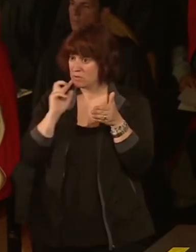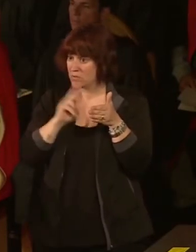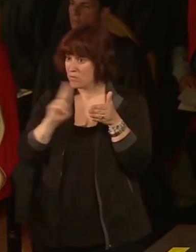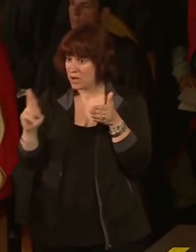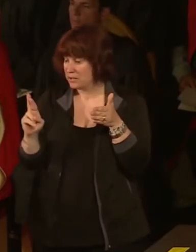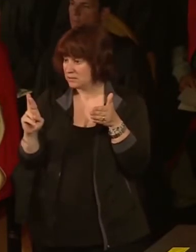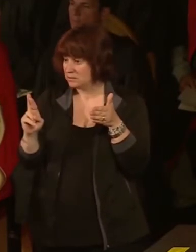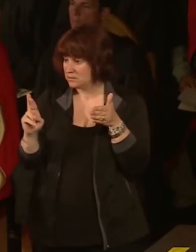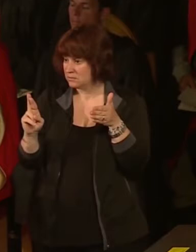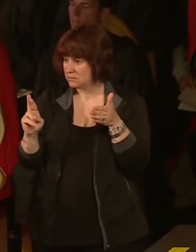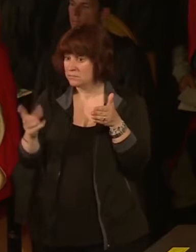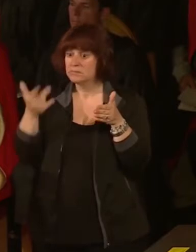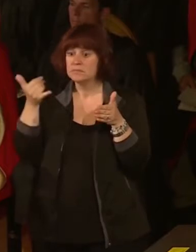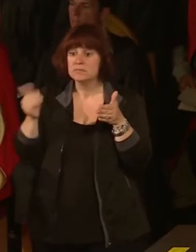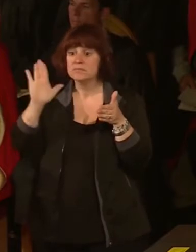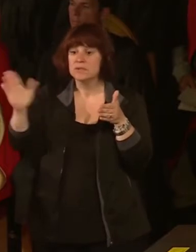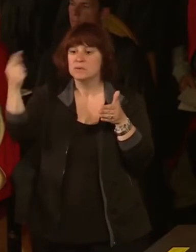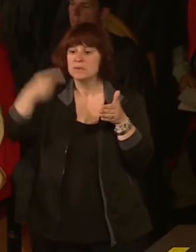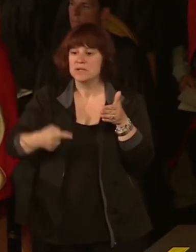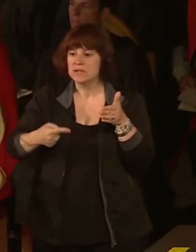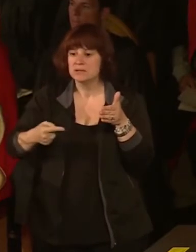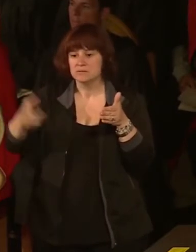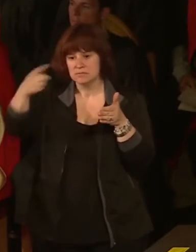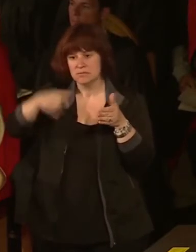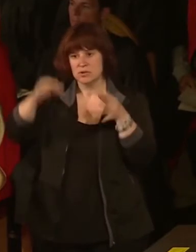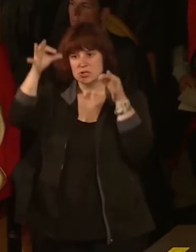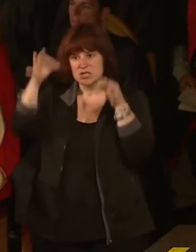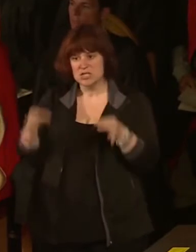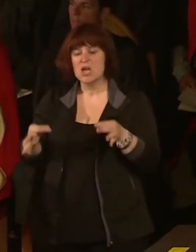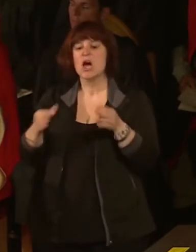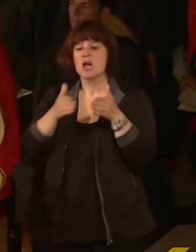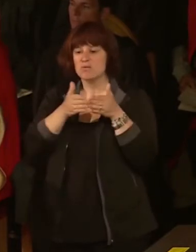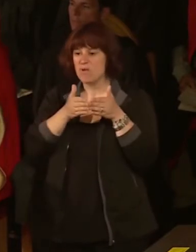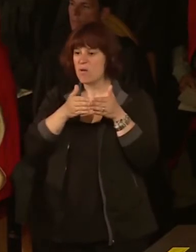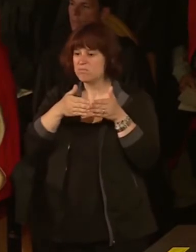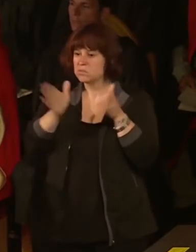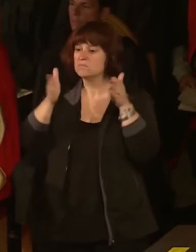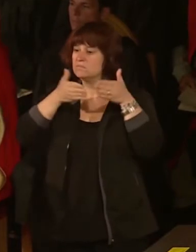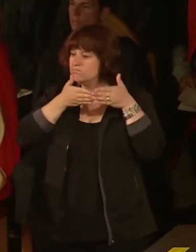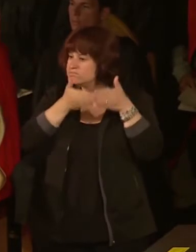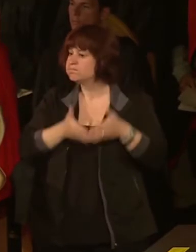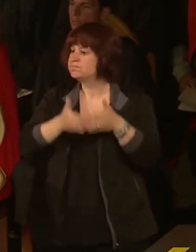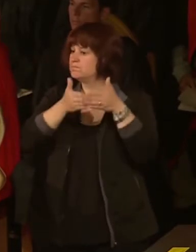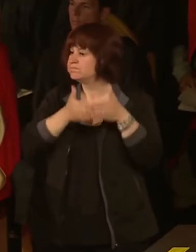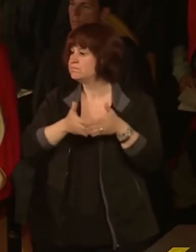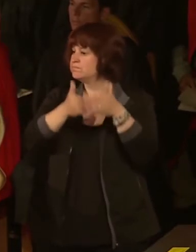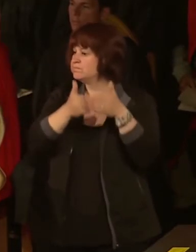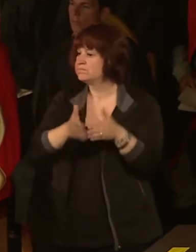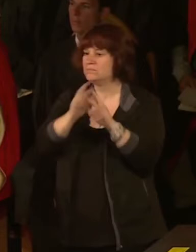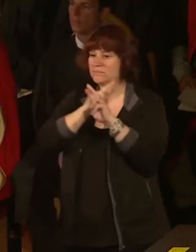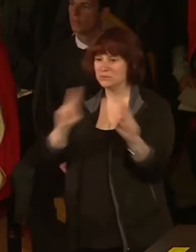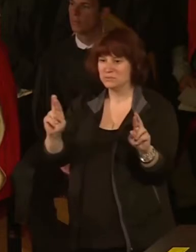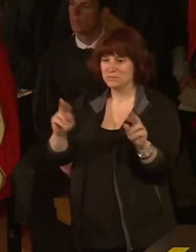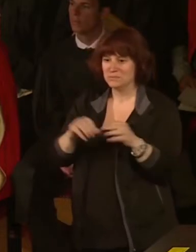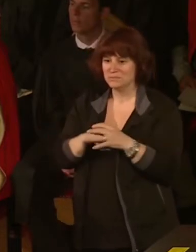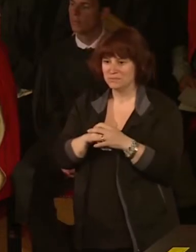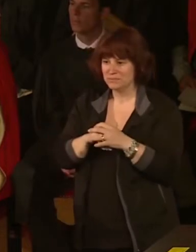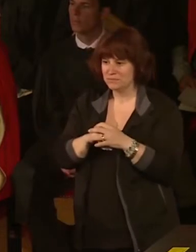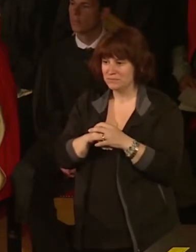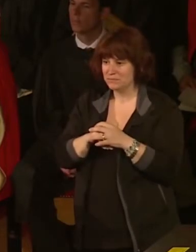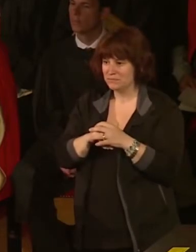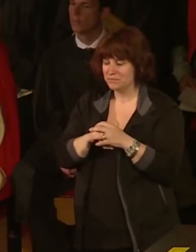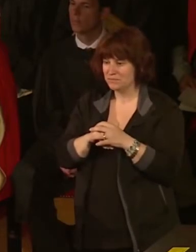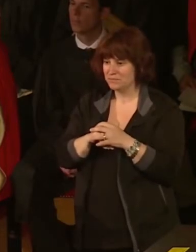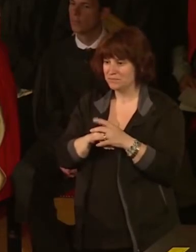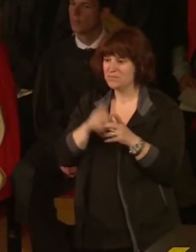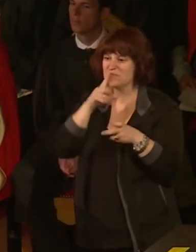slipway. Today's the day we're all going to knock out the blocks and down you're going to go with a splash into